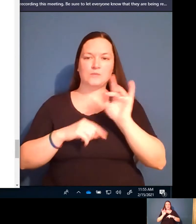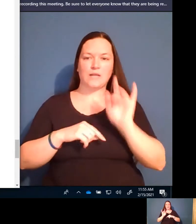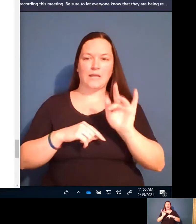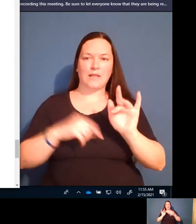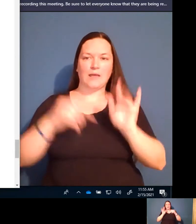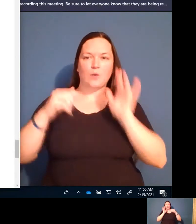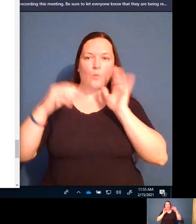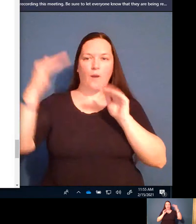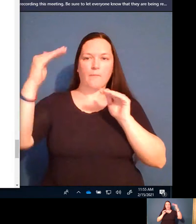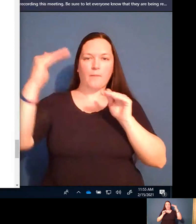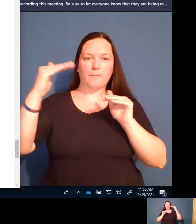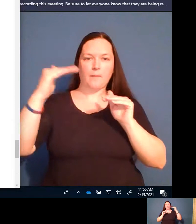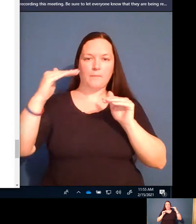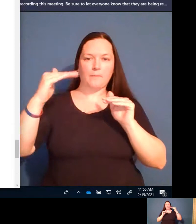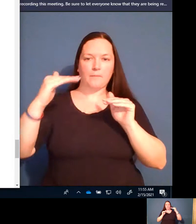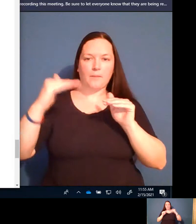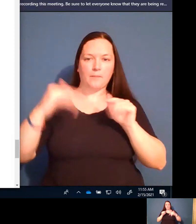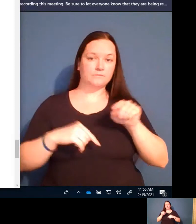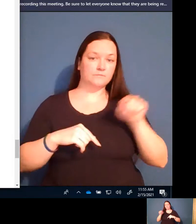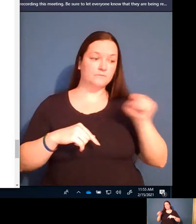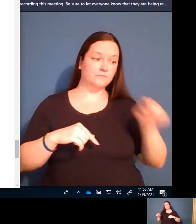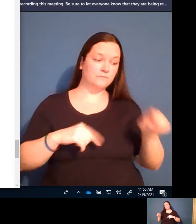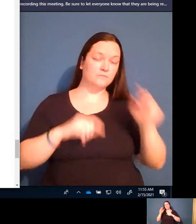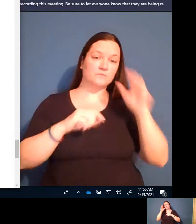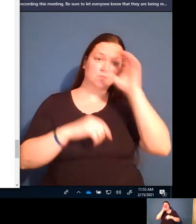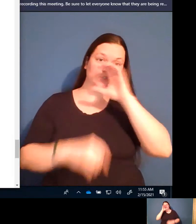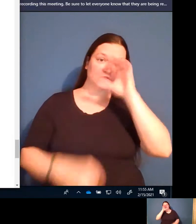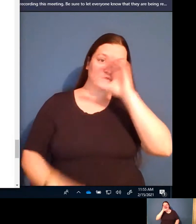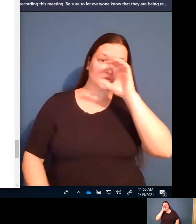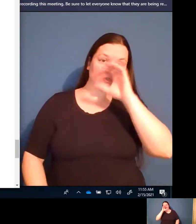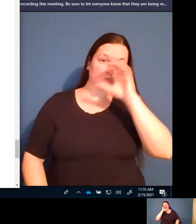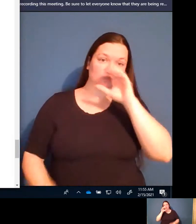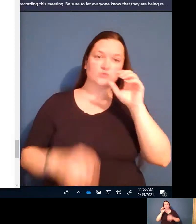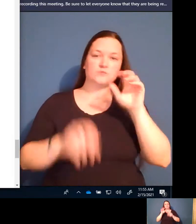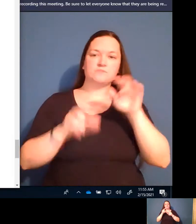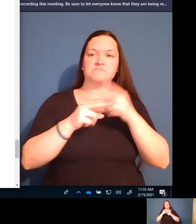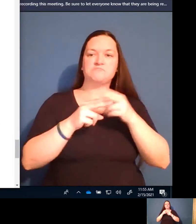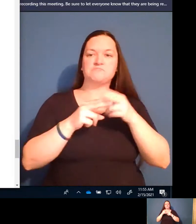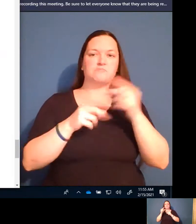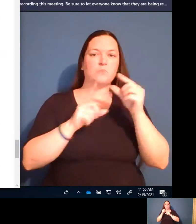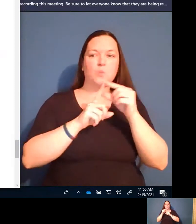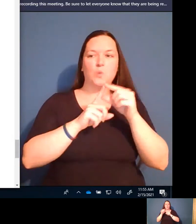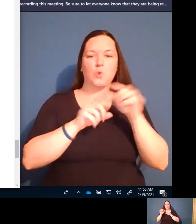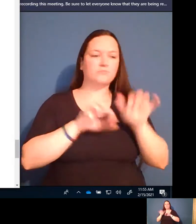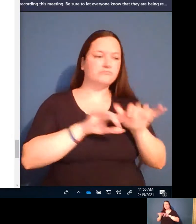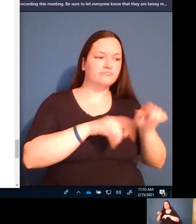is the Record Search box, which you can use to search for a specific record.